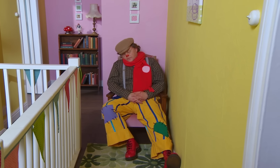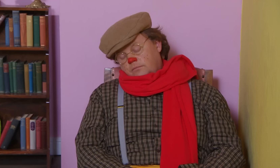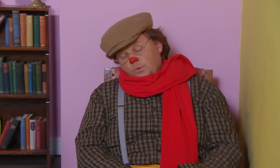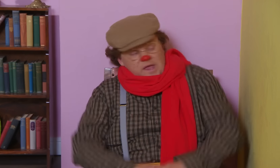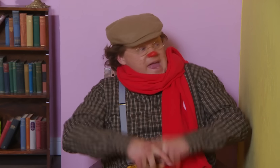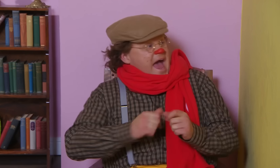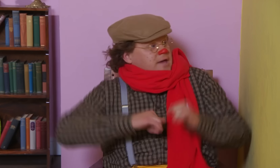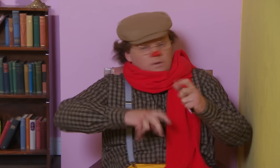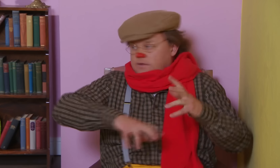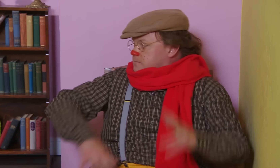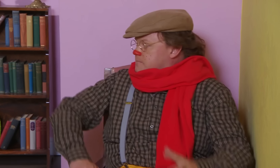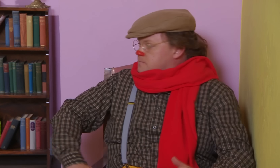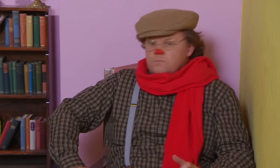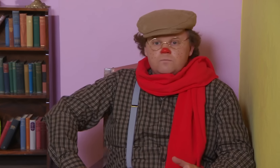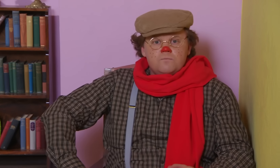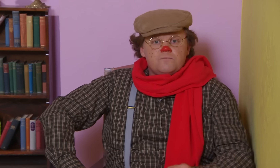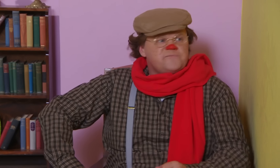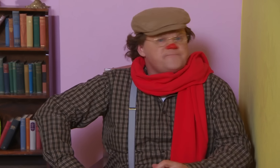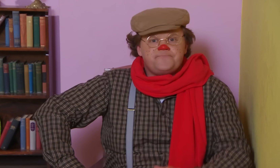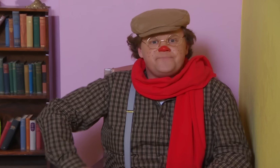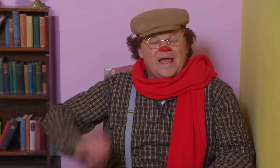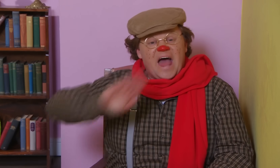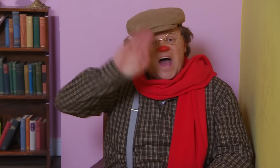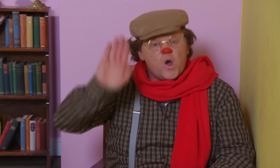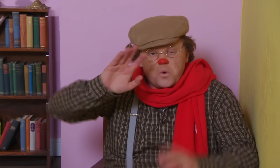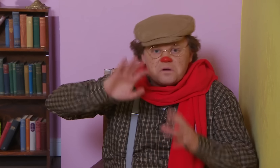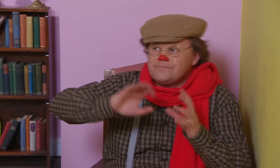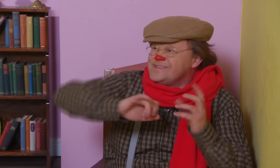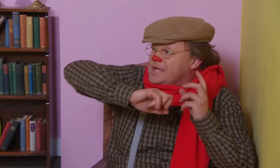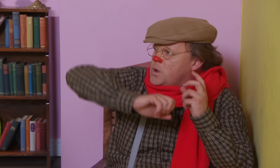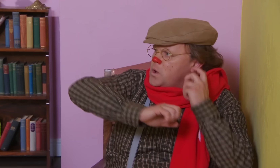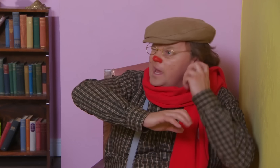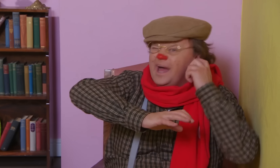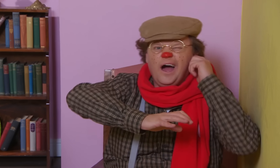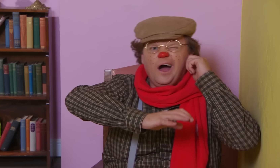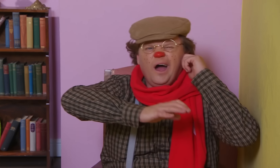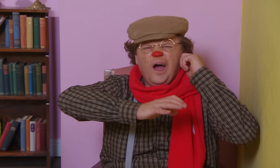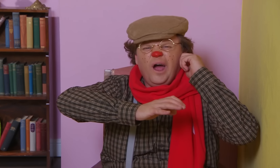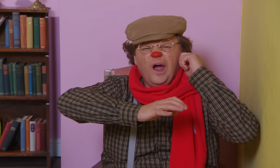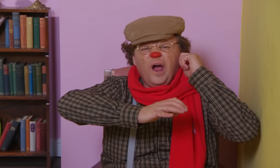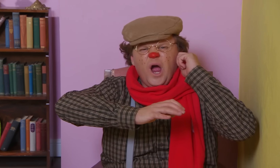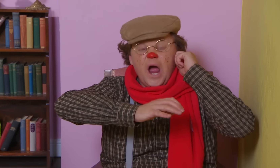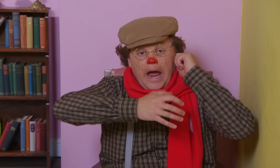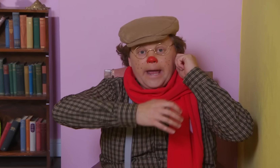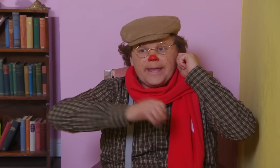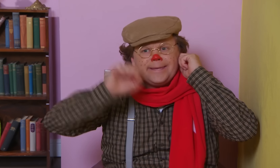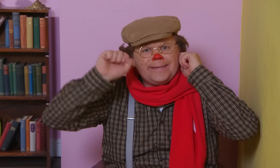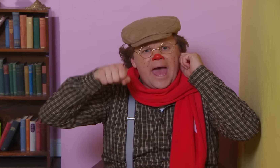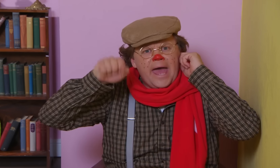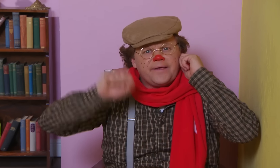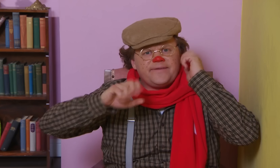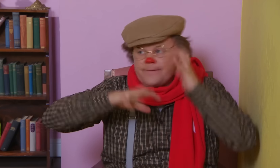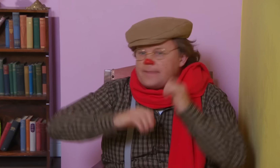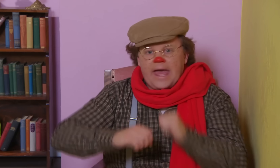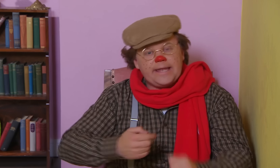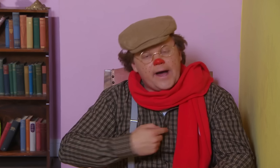please? Hello, Grandad Tumble. Hello! Can you hear the big drum, Grandad Tumble? Yes! And